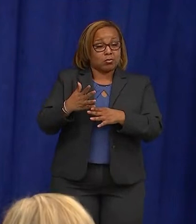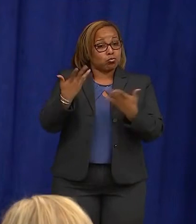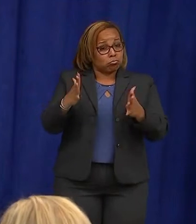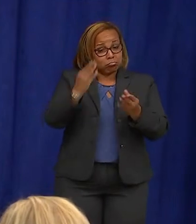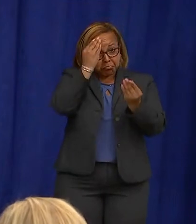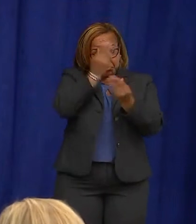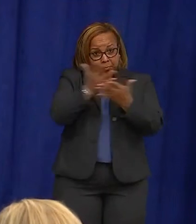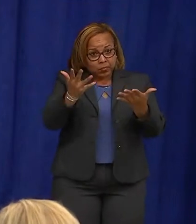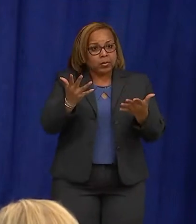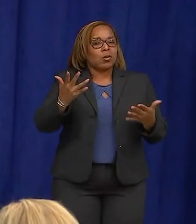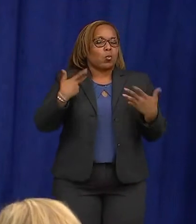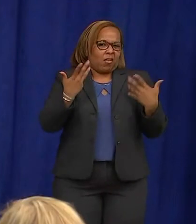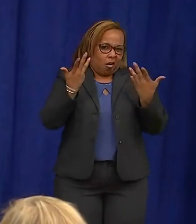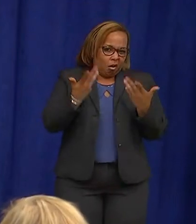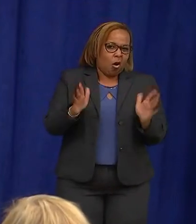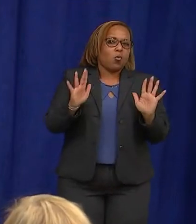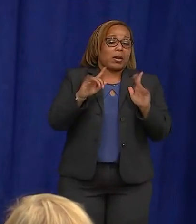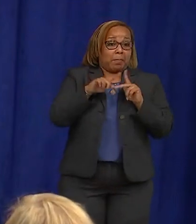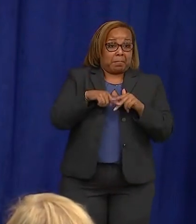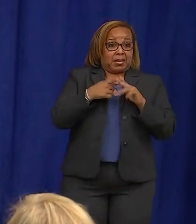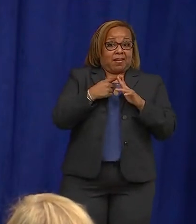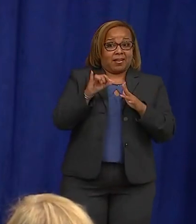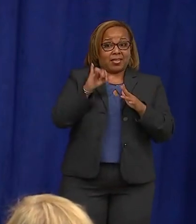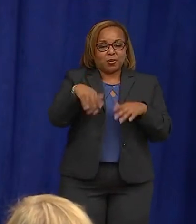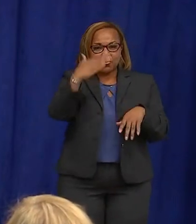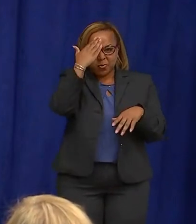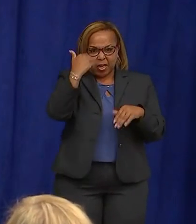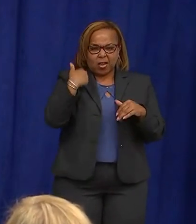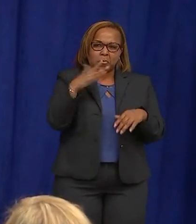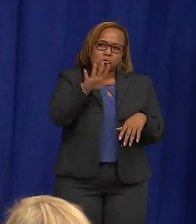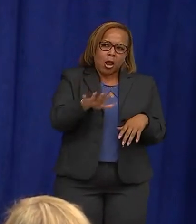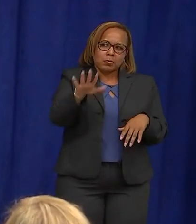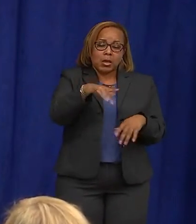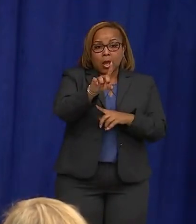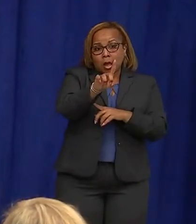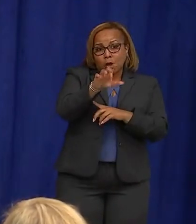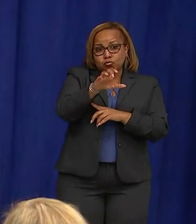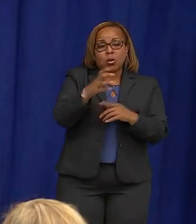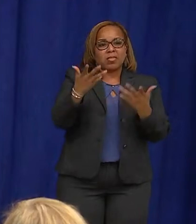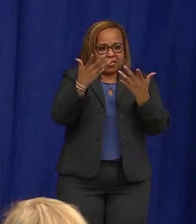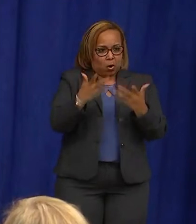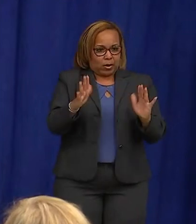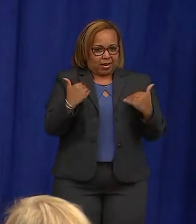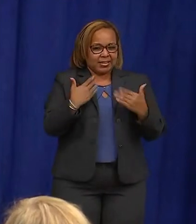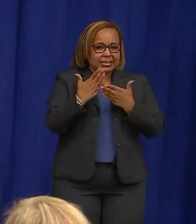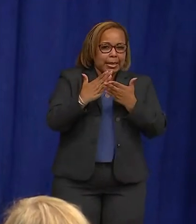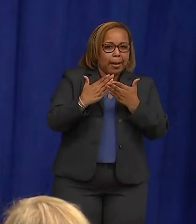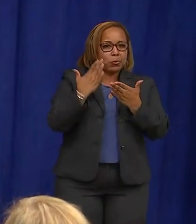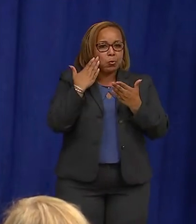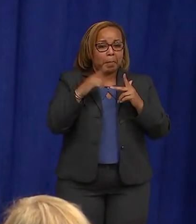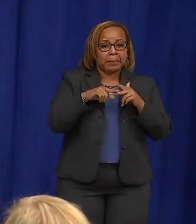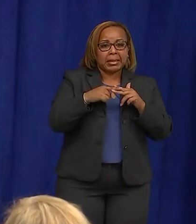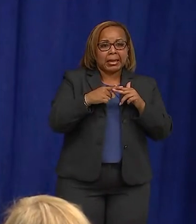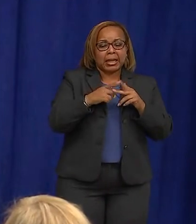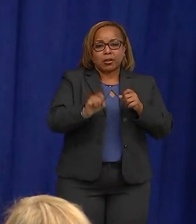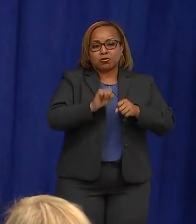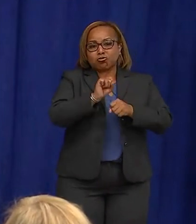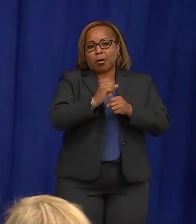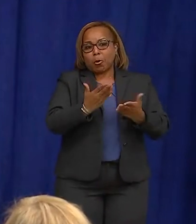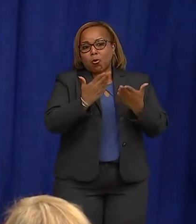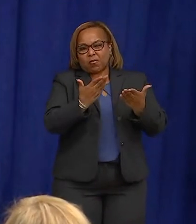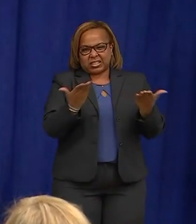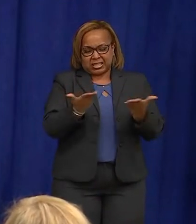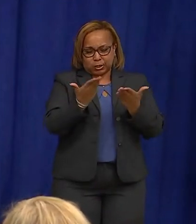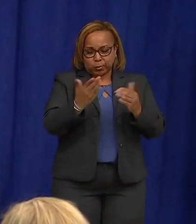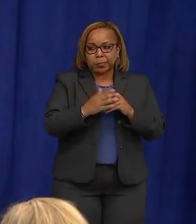you heard, we've already actually begun that, there's been approximately 100 that have already had some, beginning of job offers